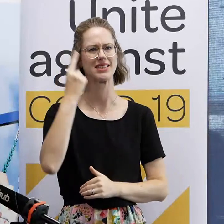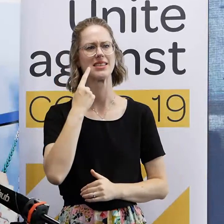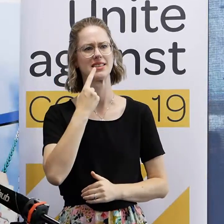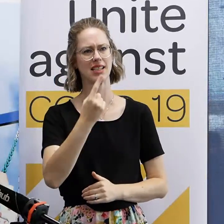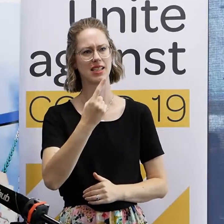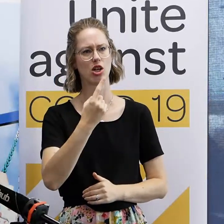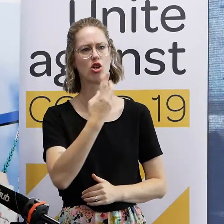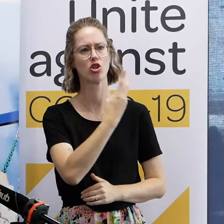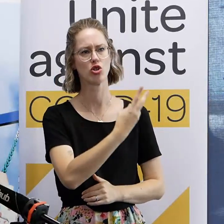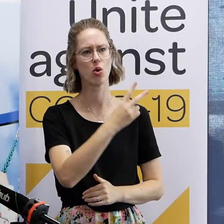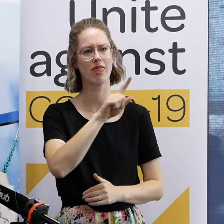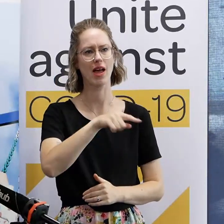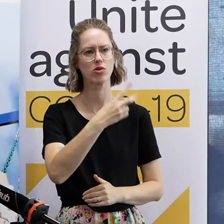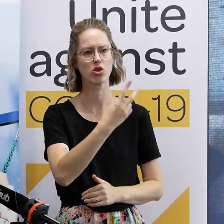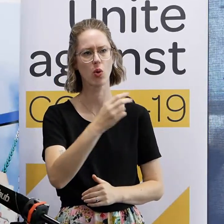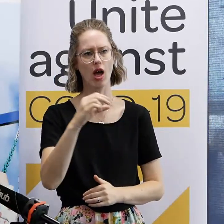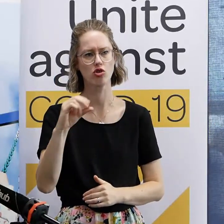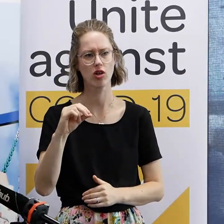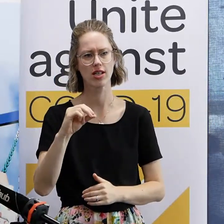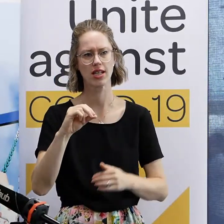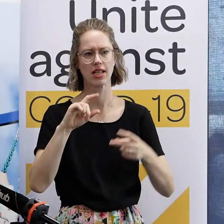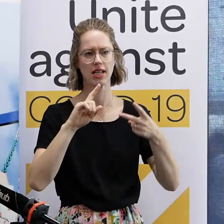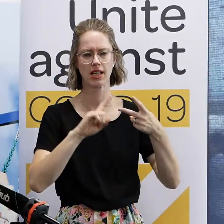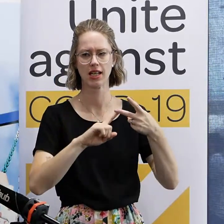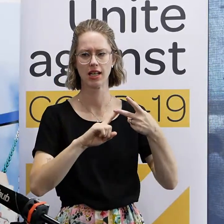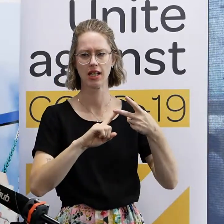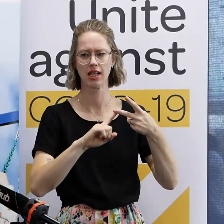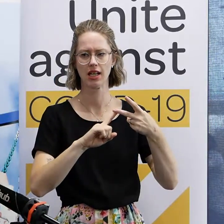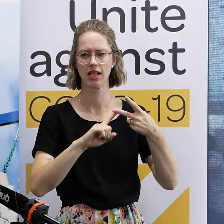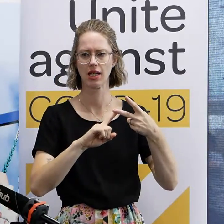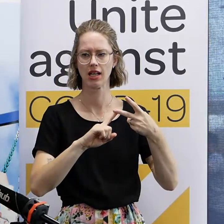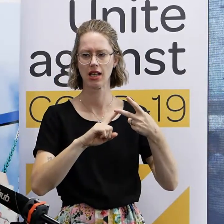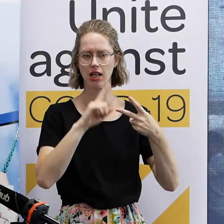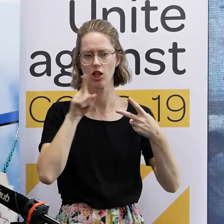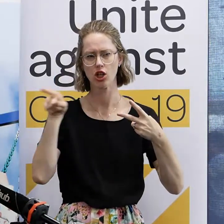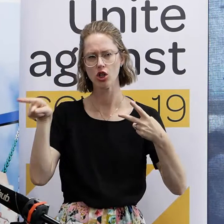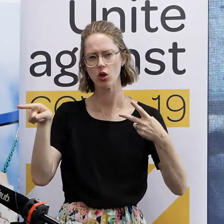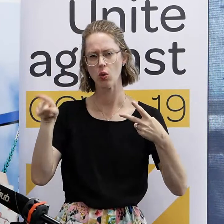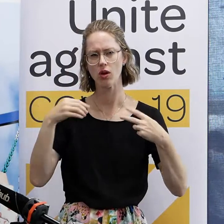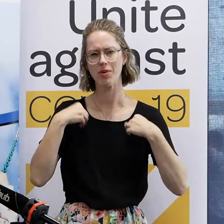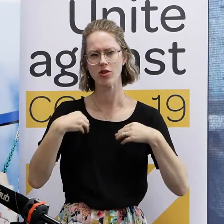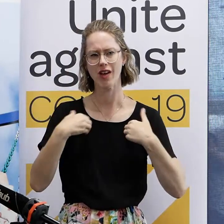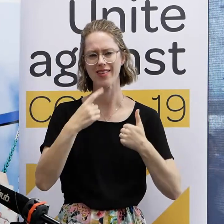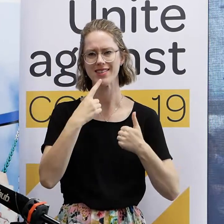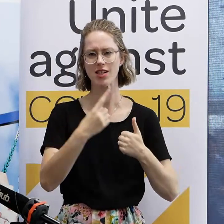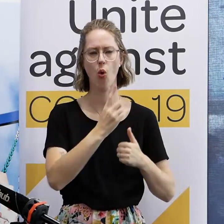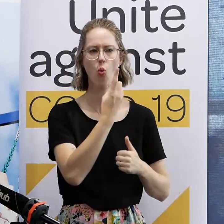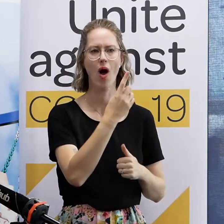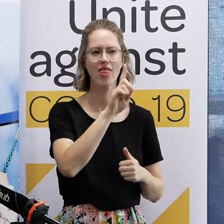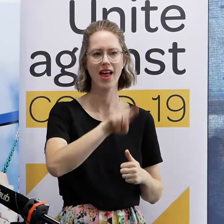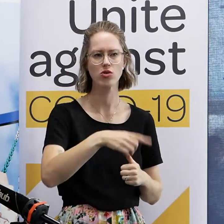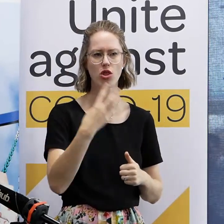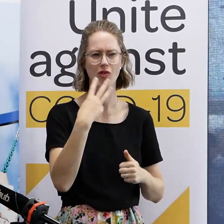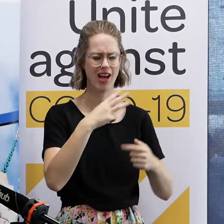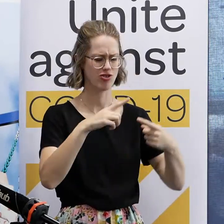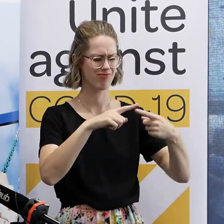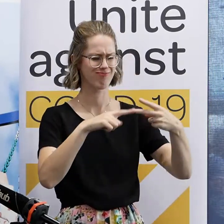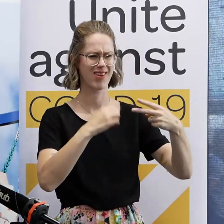were 2,200. Subsequently, I think possibly yourself, but the ministry has confirmed there's actually 1,300.